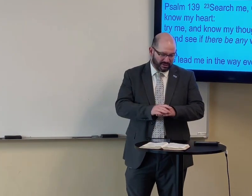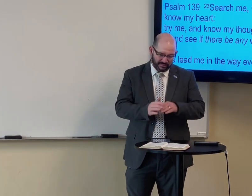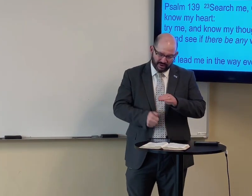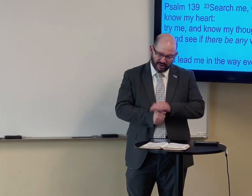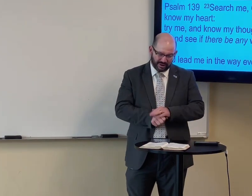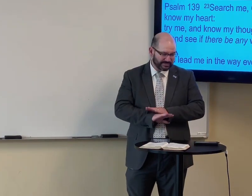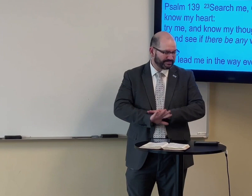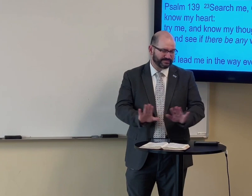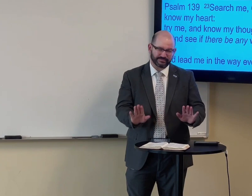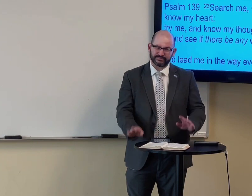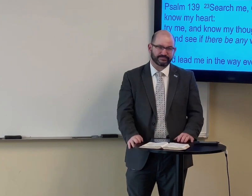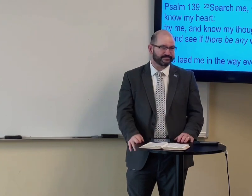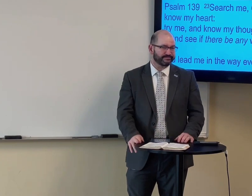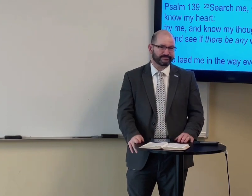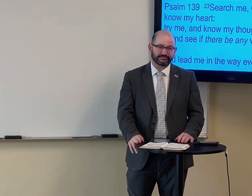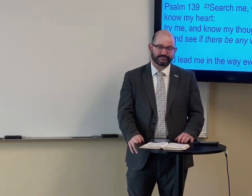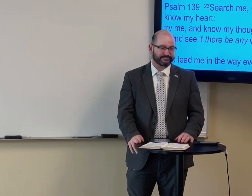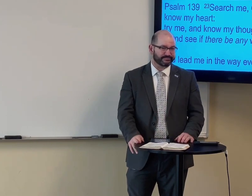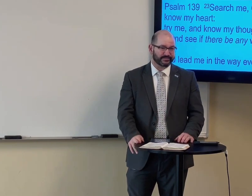He didn't try to cover his sin.